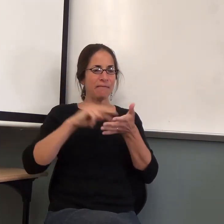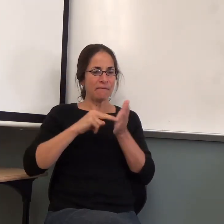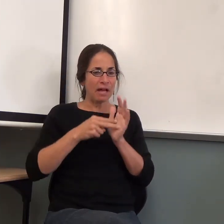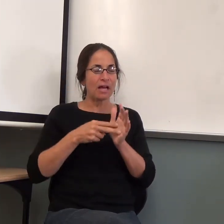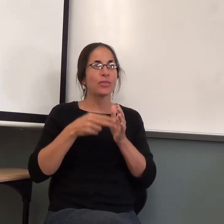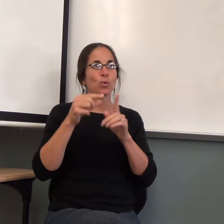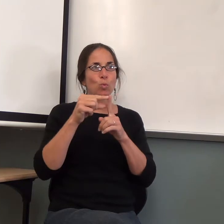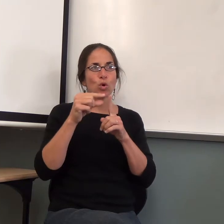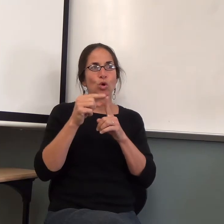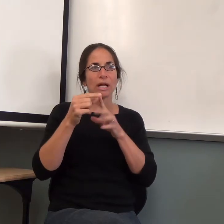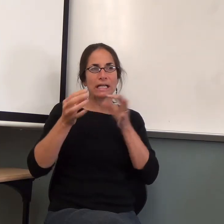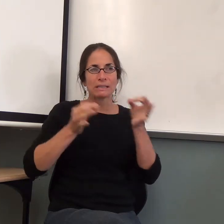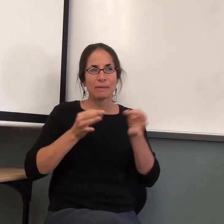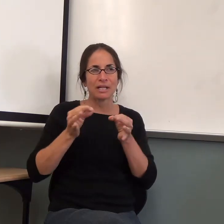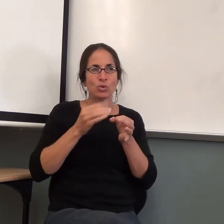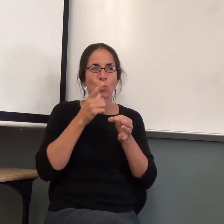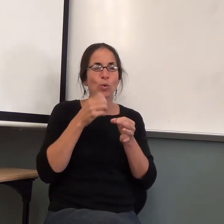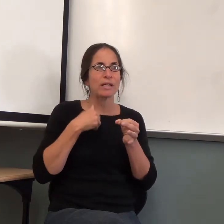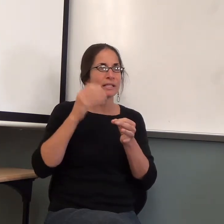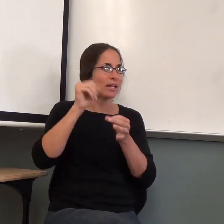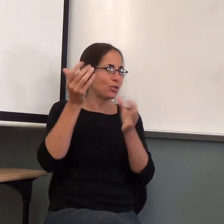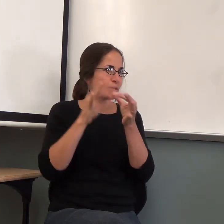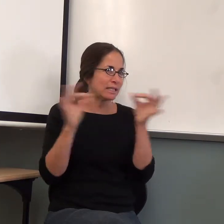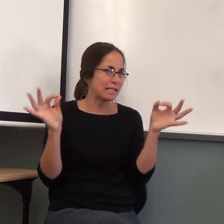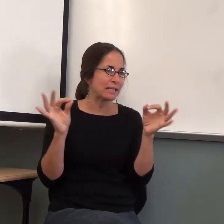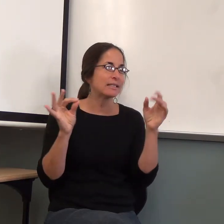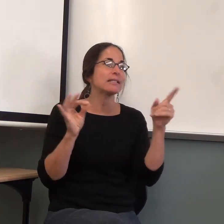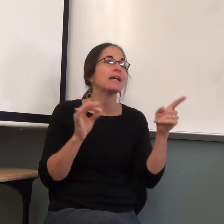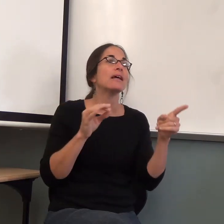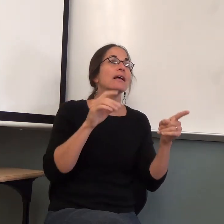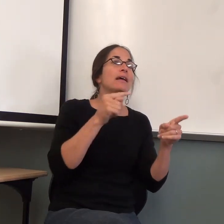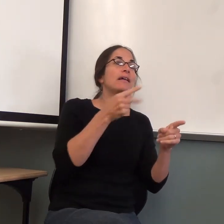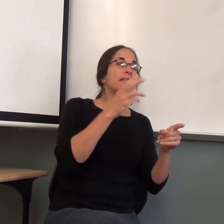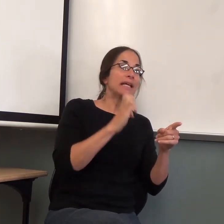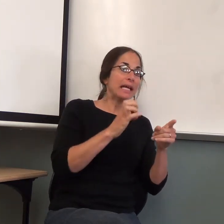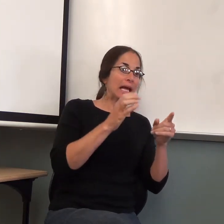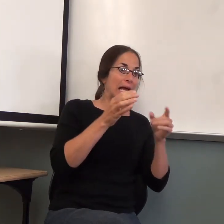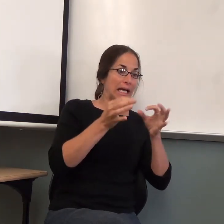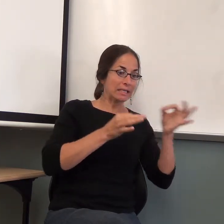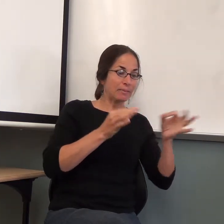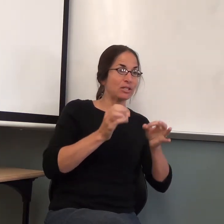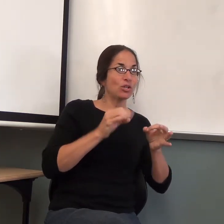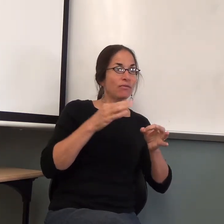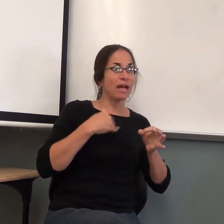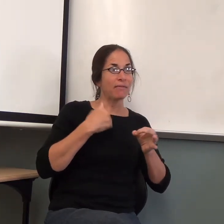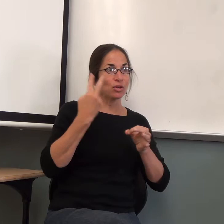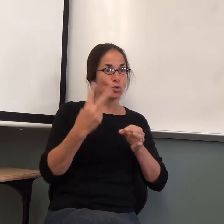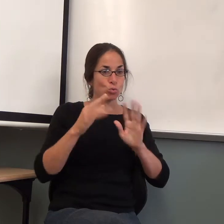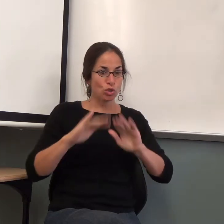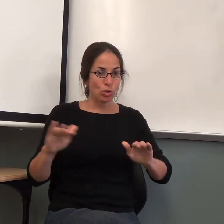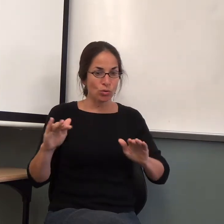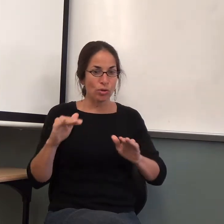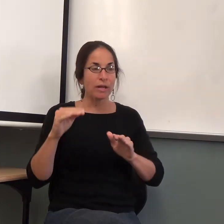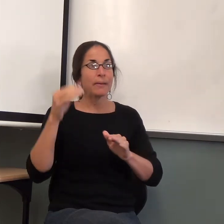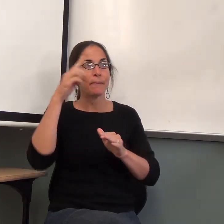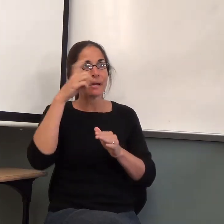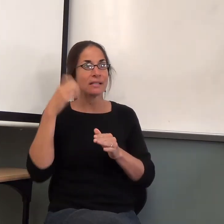sentence? Who has a good sentence? Ginger? The explanation of me having 2 children is that I wanted a family. Okay, perfect. Sandra,